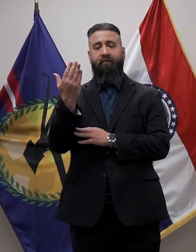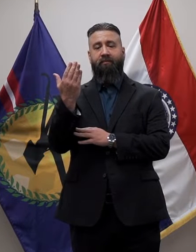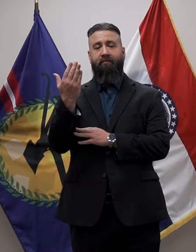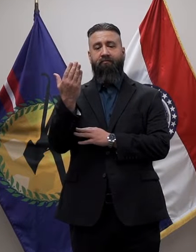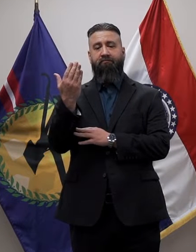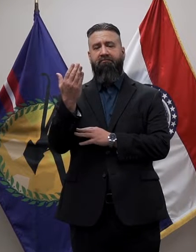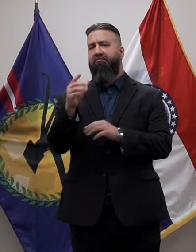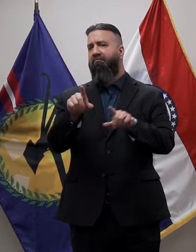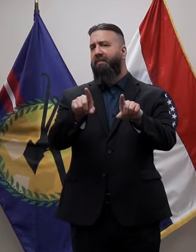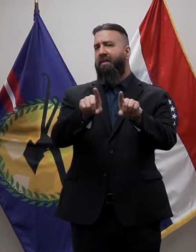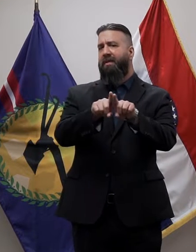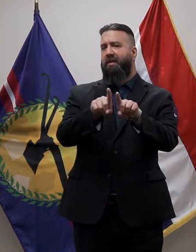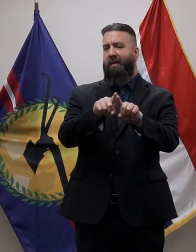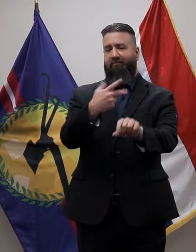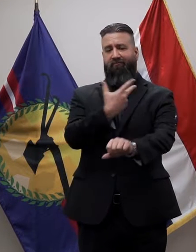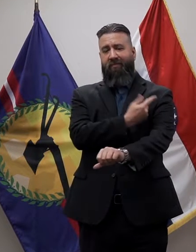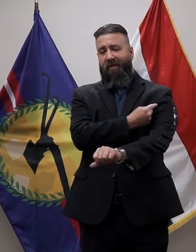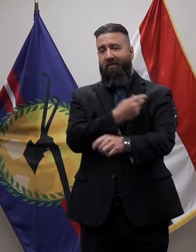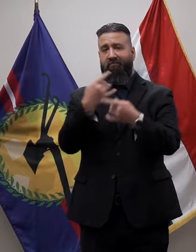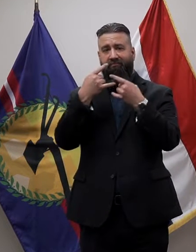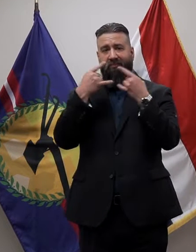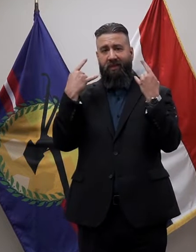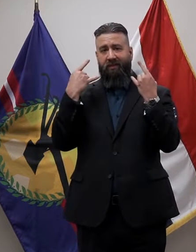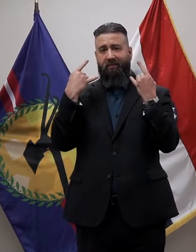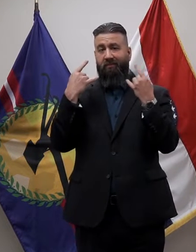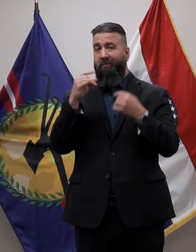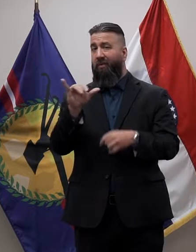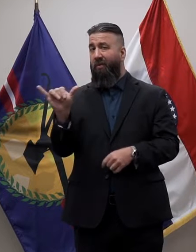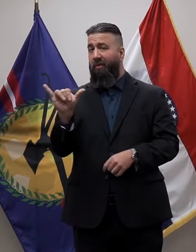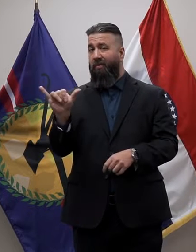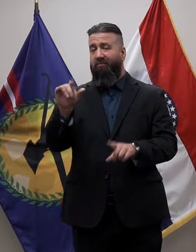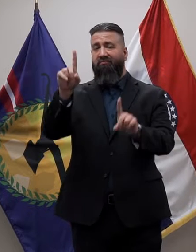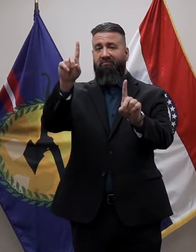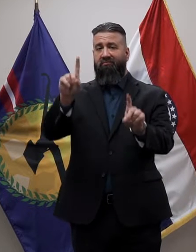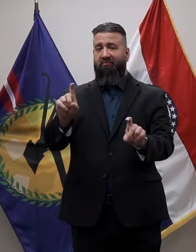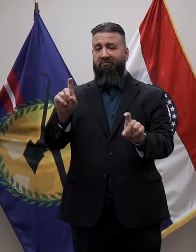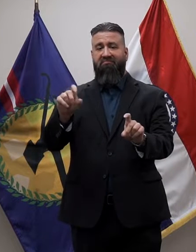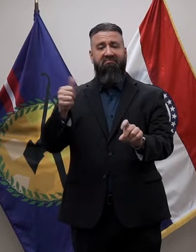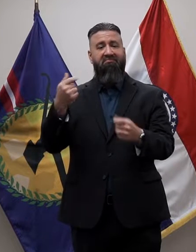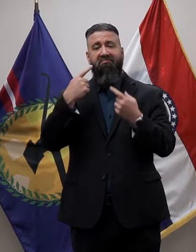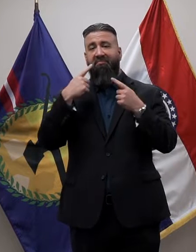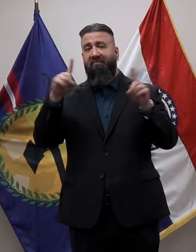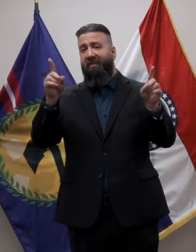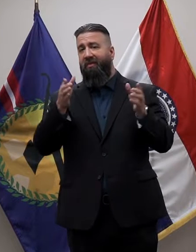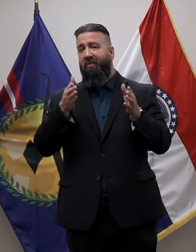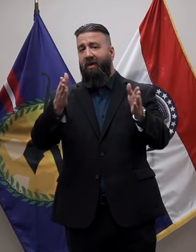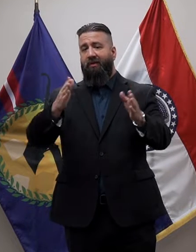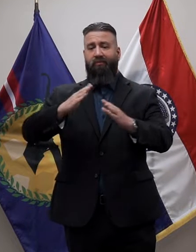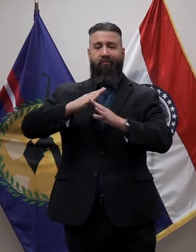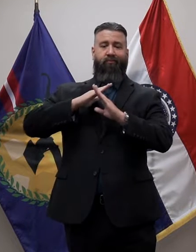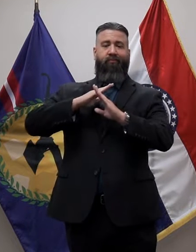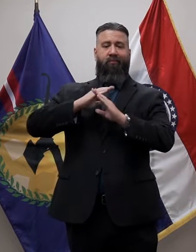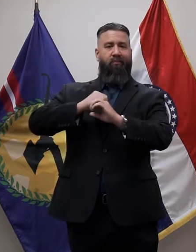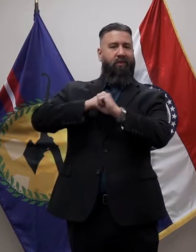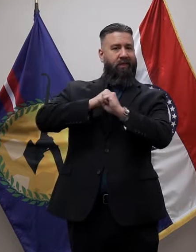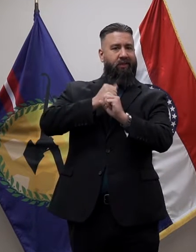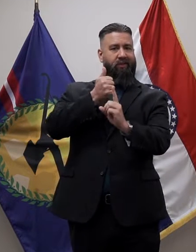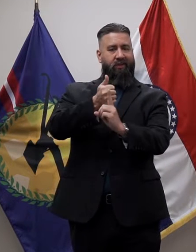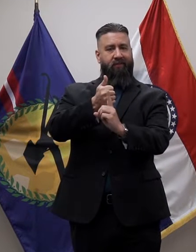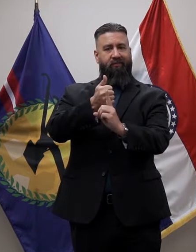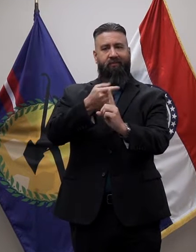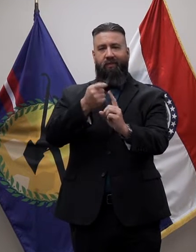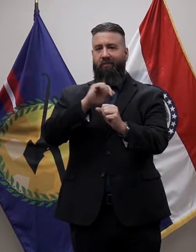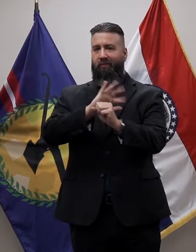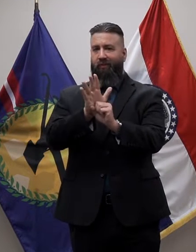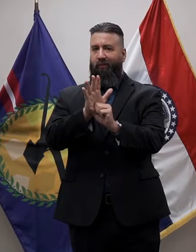Just like vaccination and masking, getting tested is another effective mitigation strategy to protect yourself and your loved ones